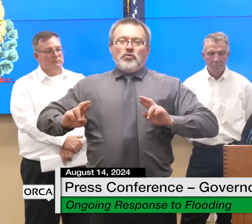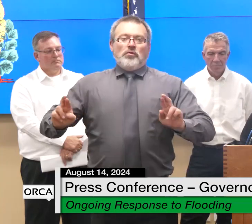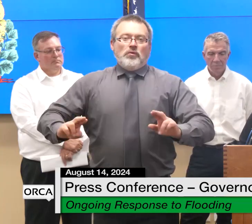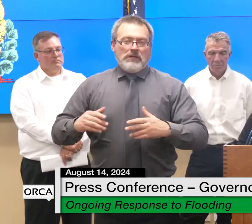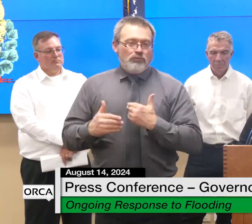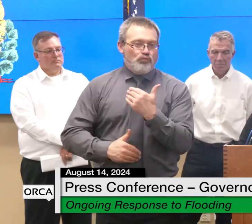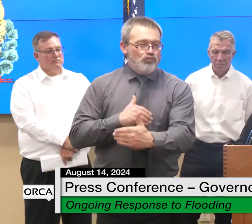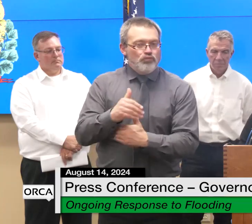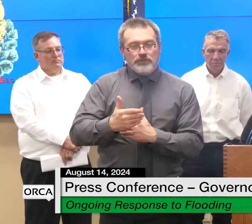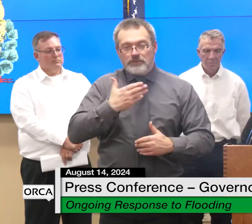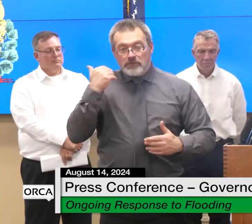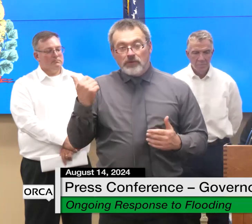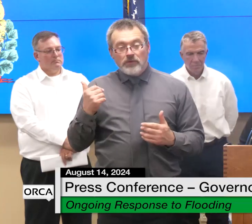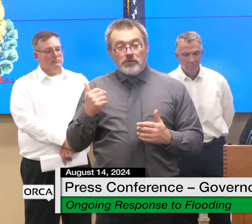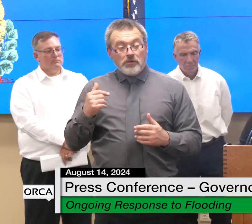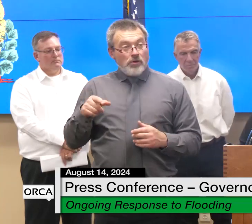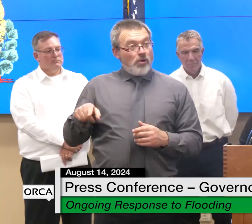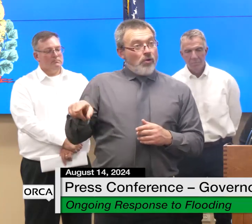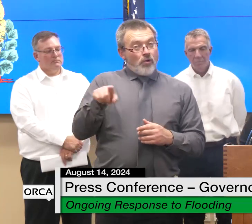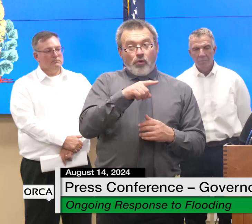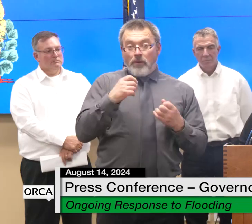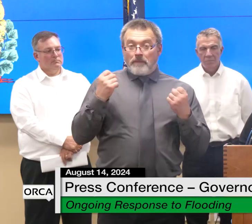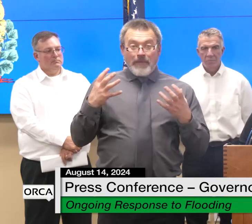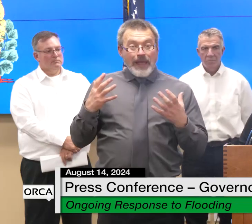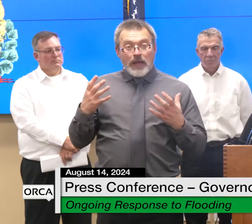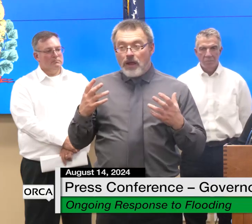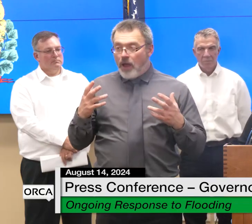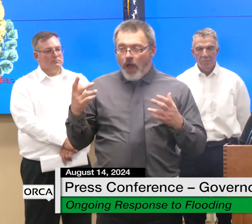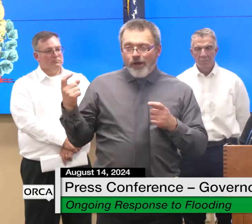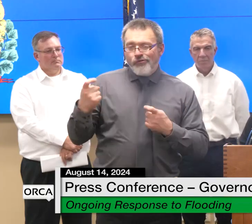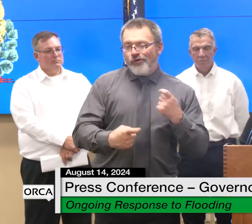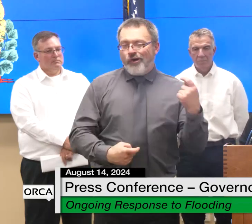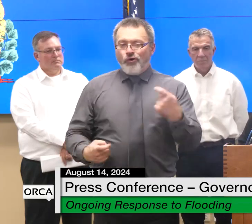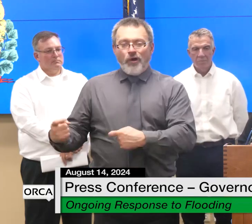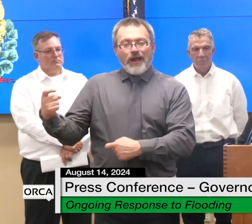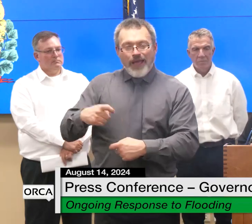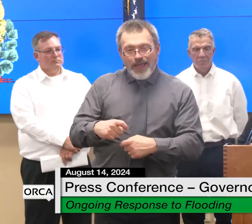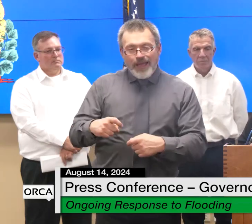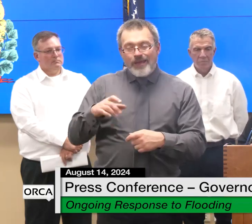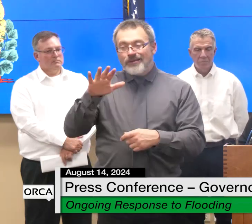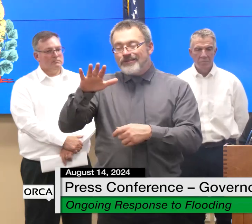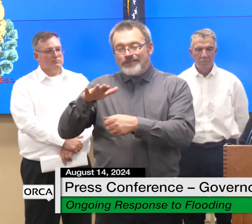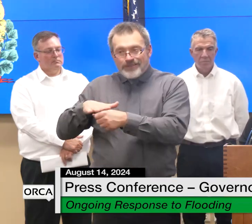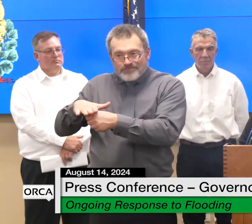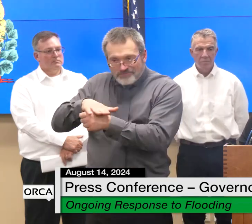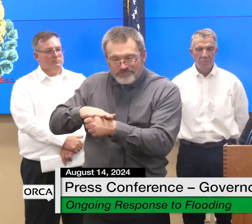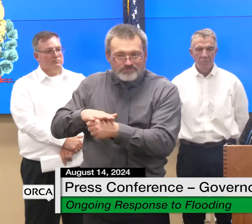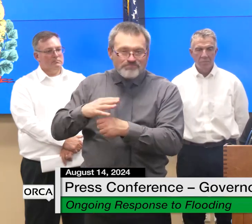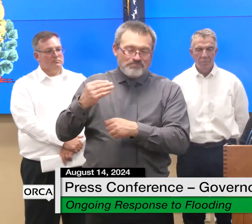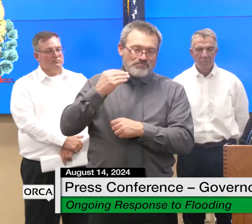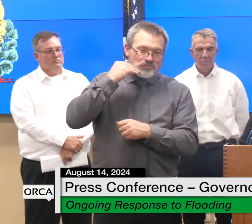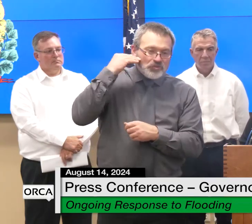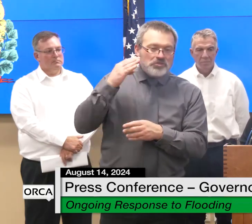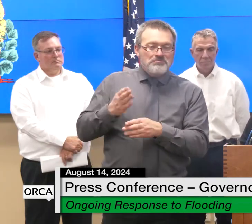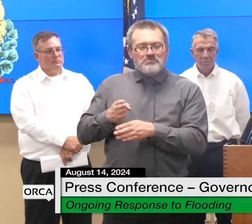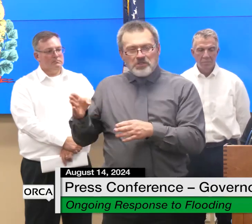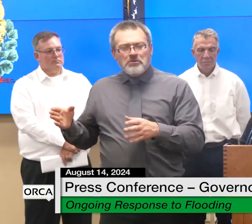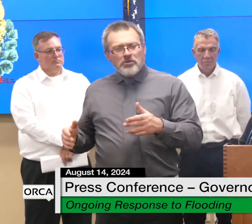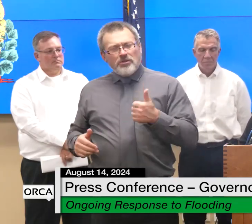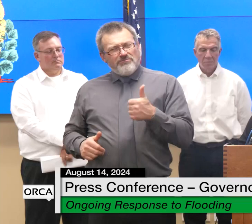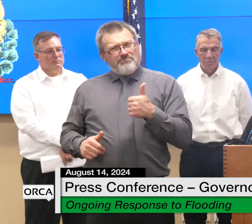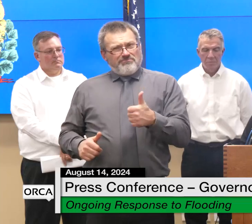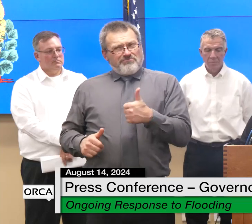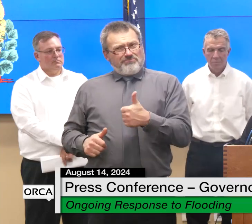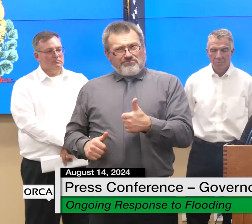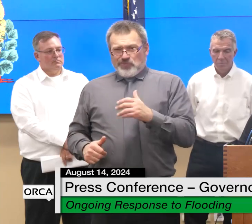Many of you are giving locally to towns and organizations near where you live or that are close to you in your heart, and that is so